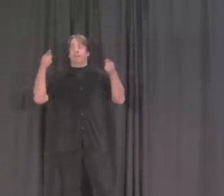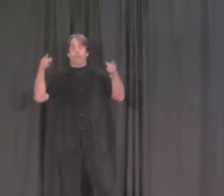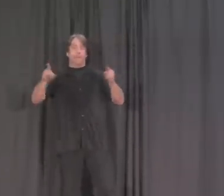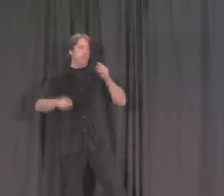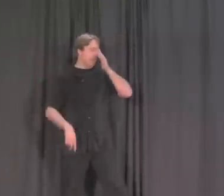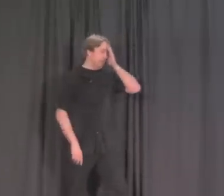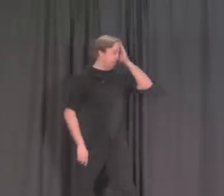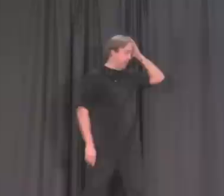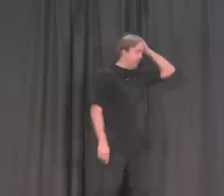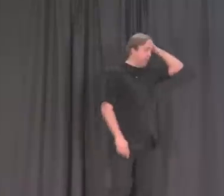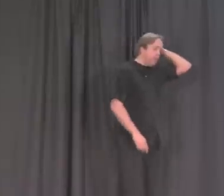Let me tell you what happened.